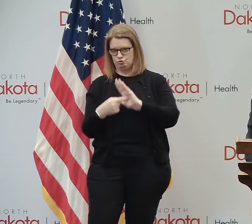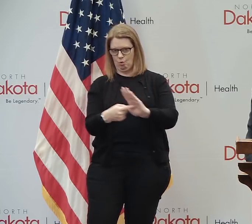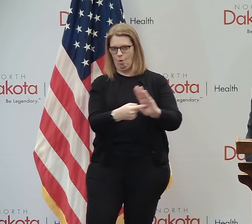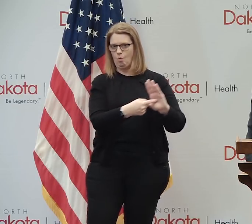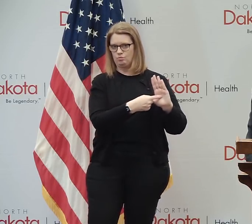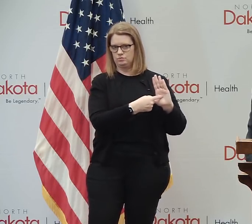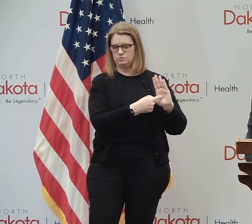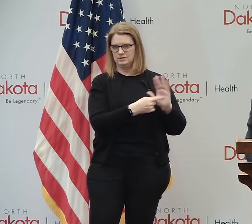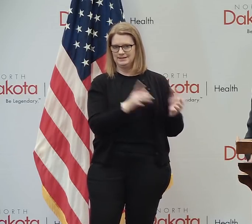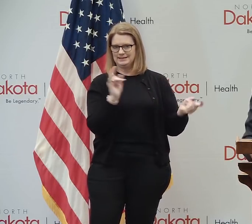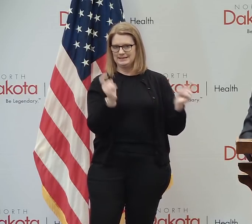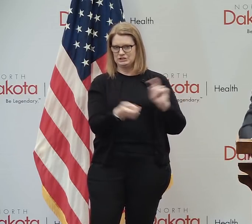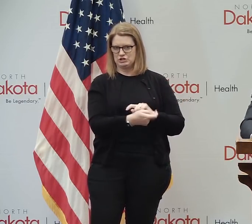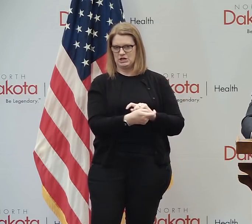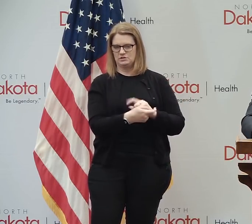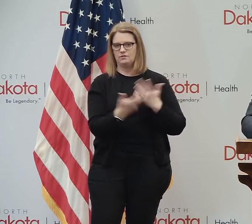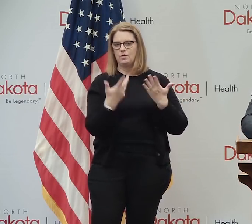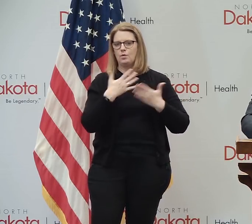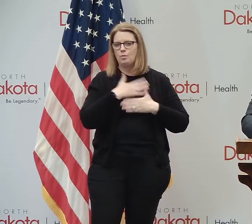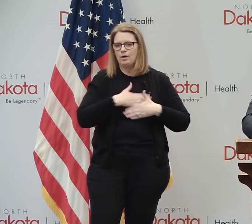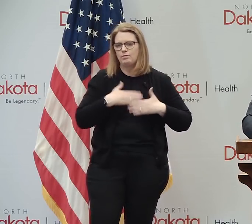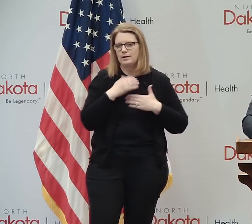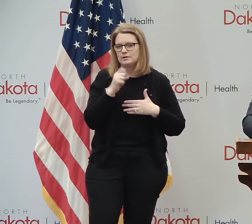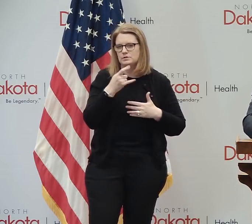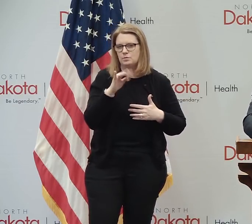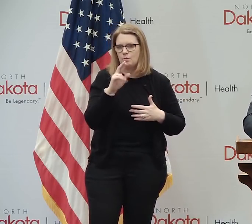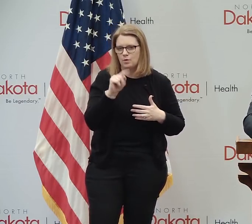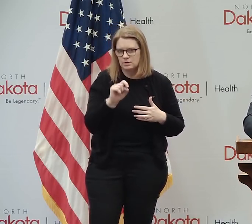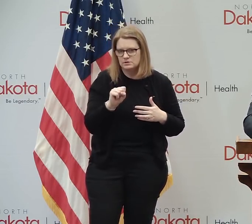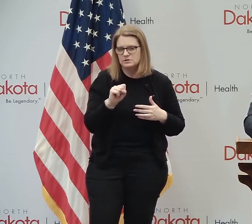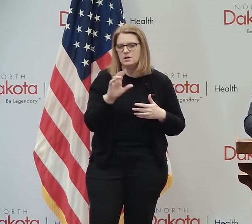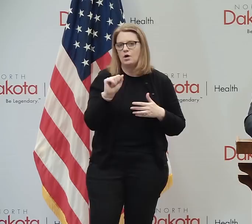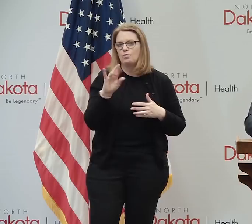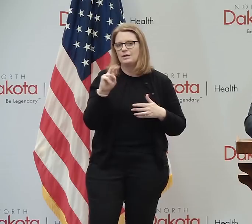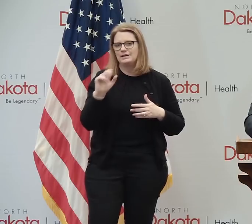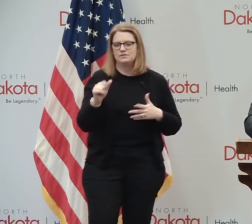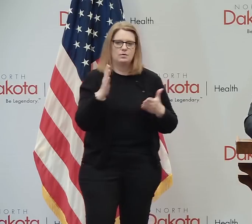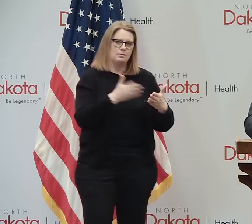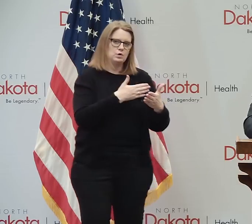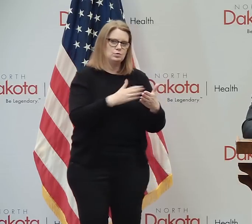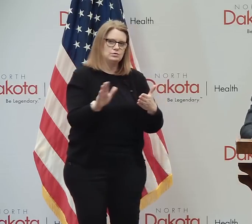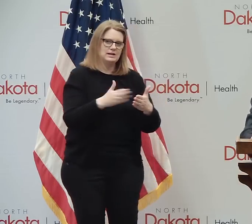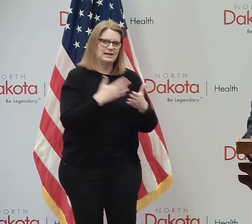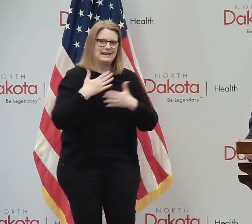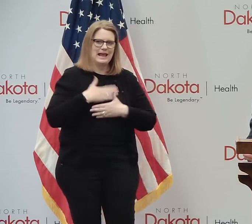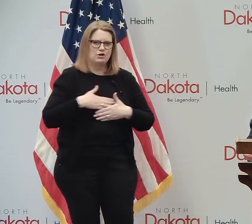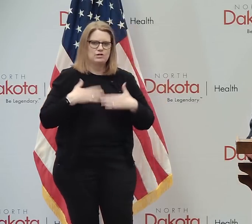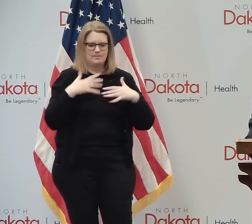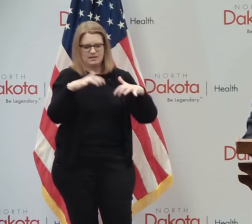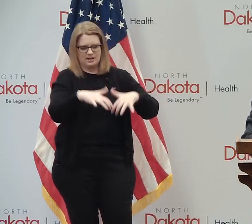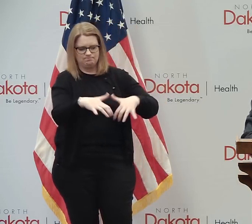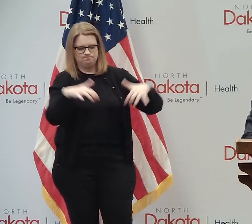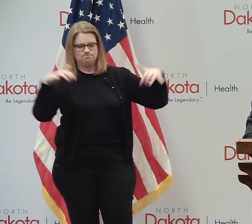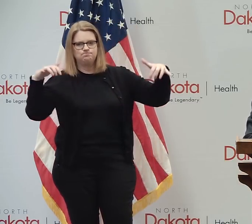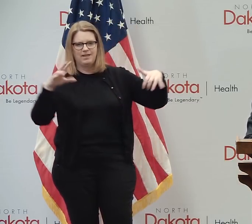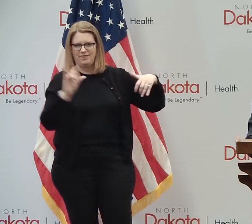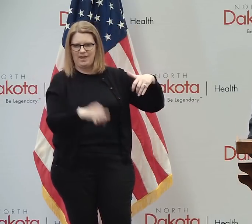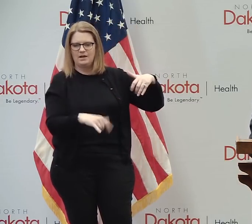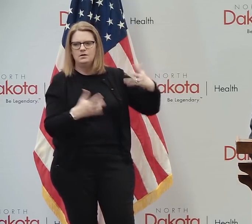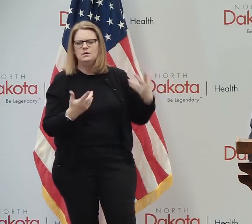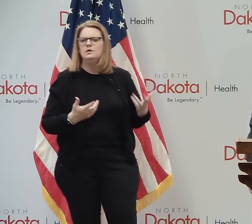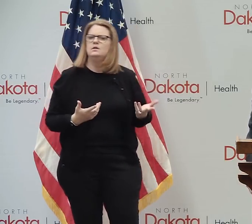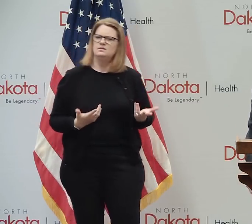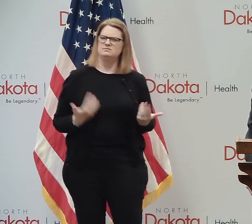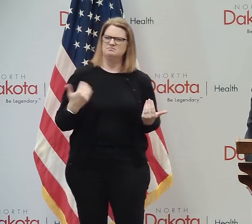this change for recreational and sports arenas and for music and entertainment venues. As always, when people say,